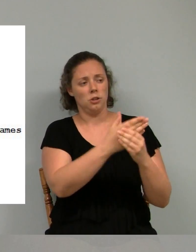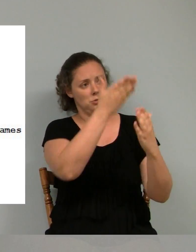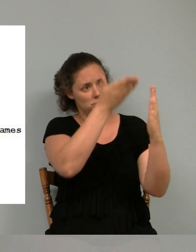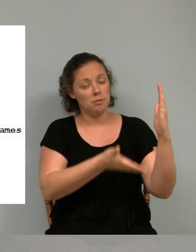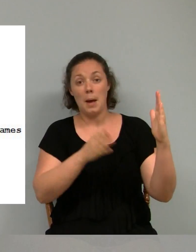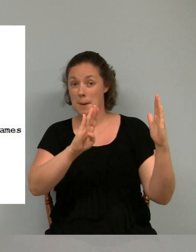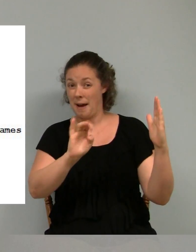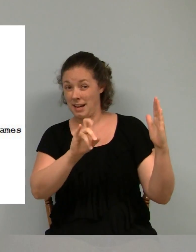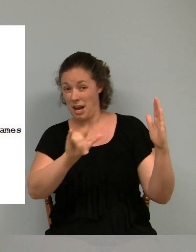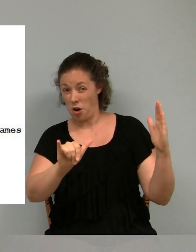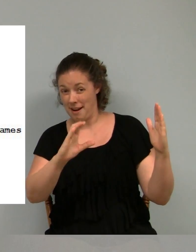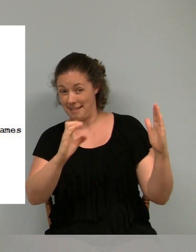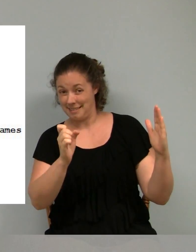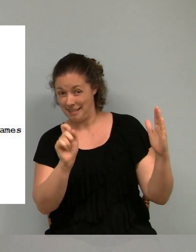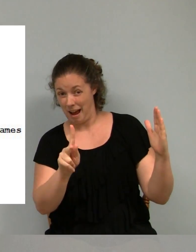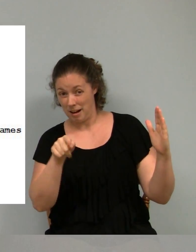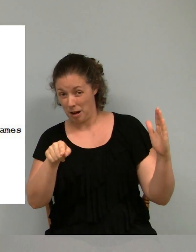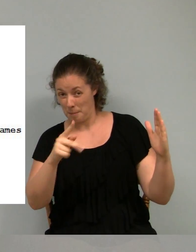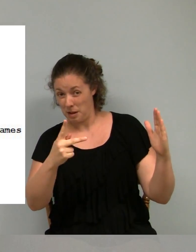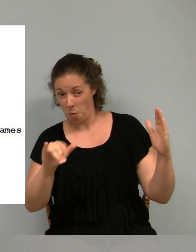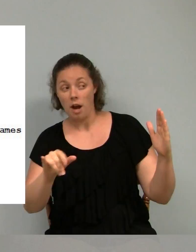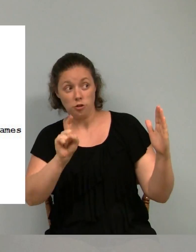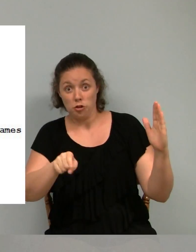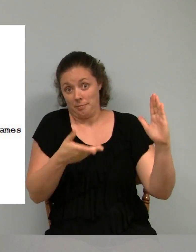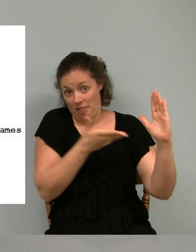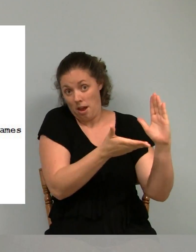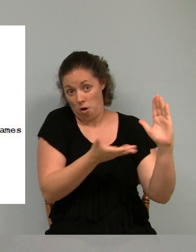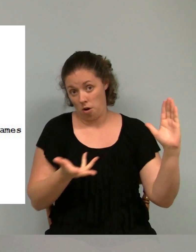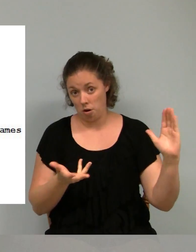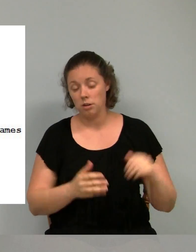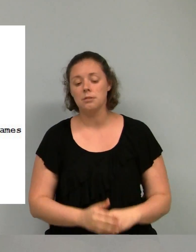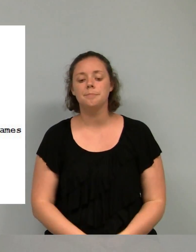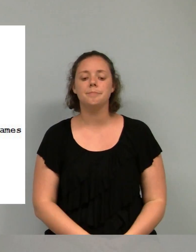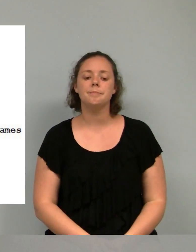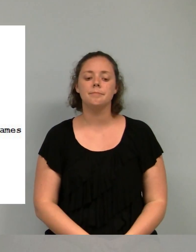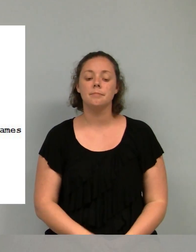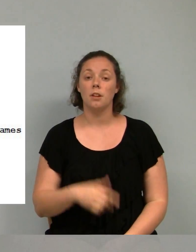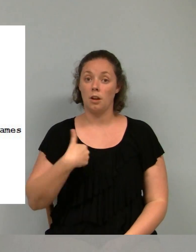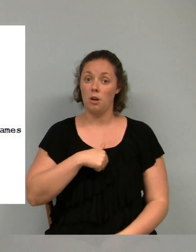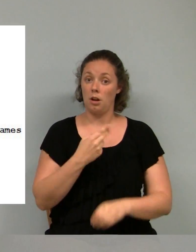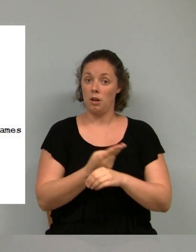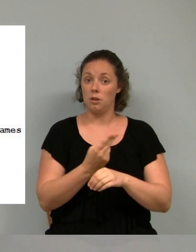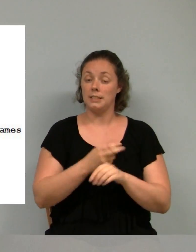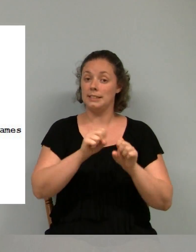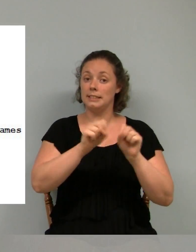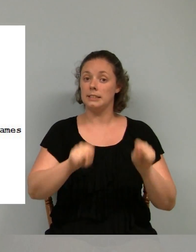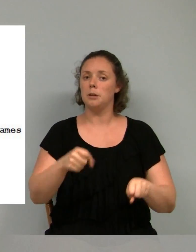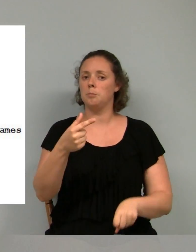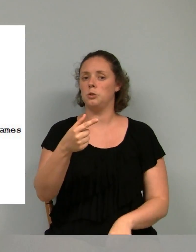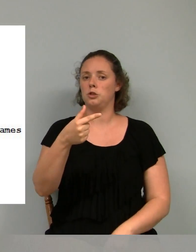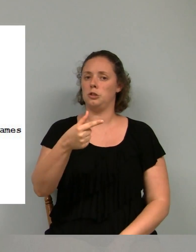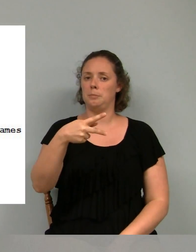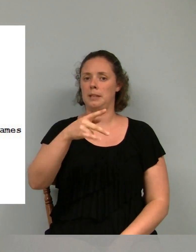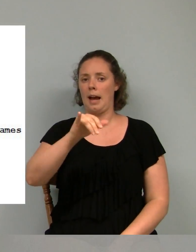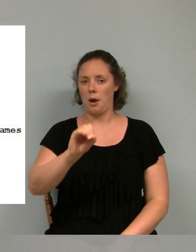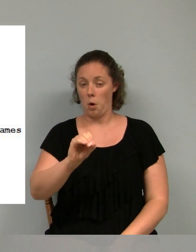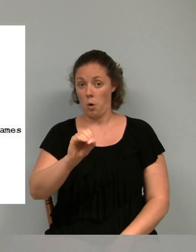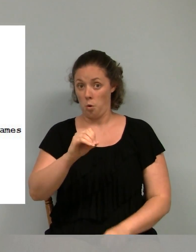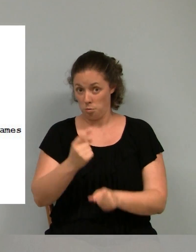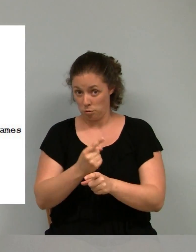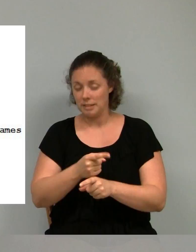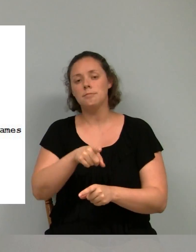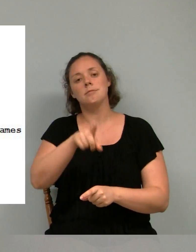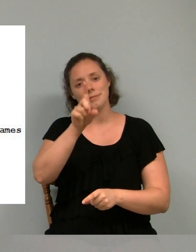name should be one of those displayed. Since we're using the system GPIO routines, your program must